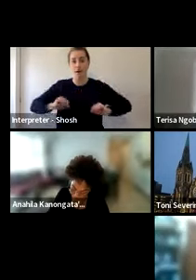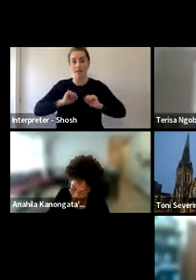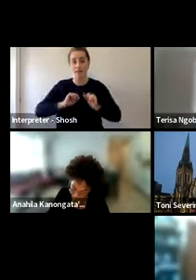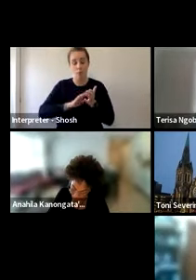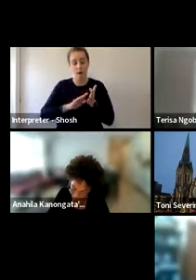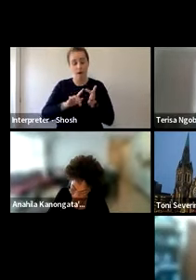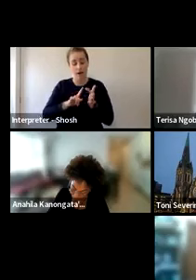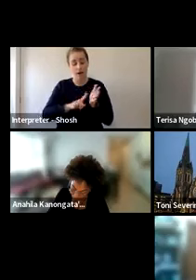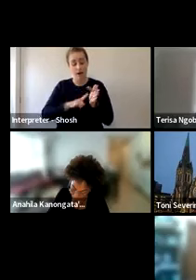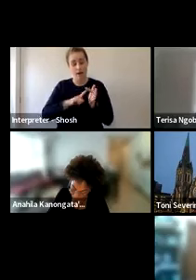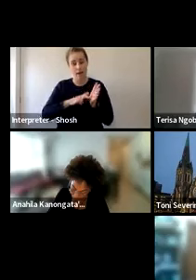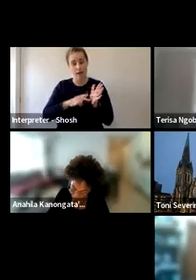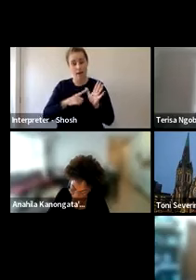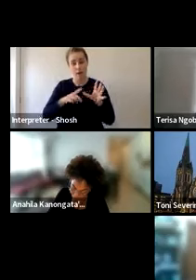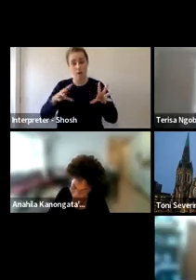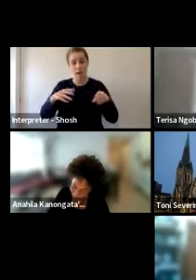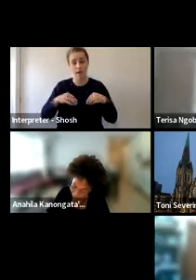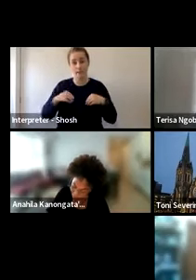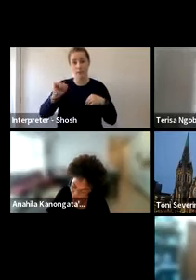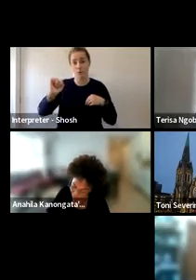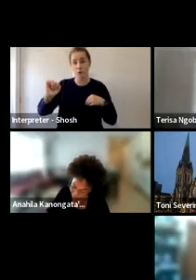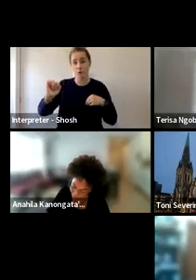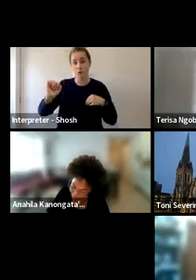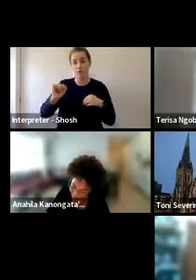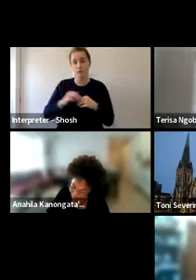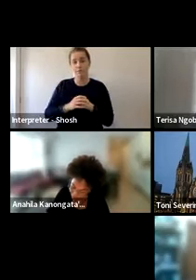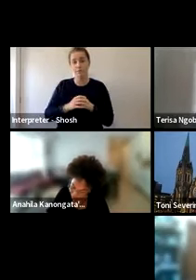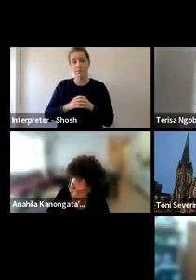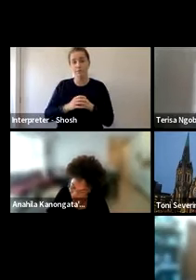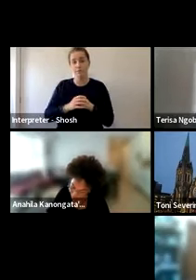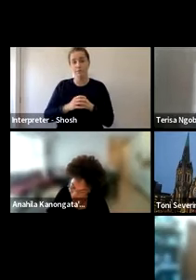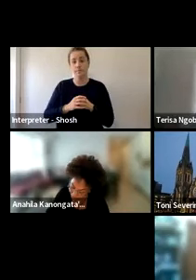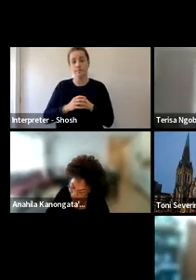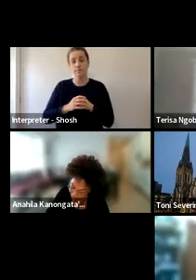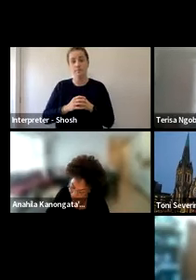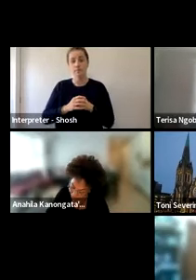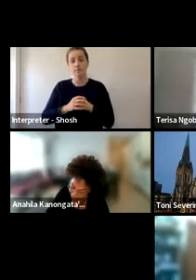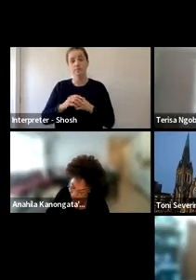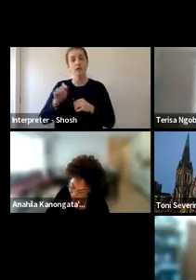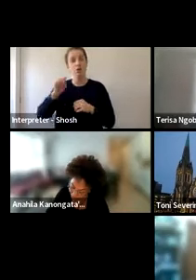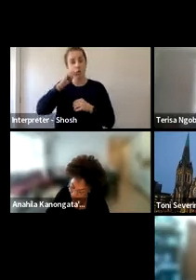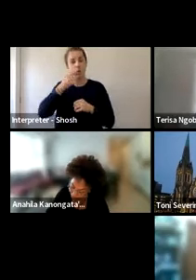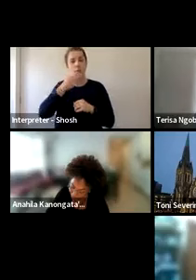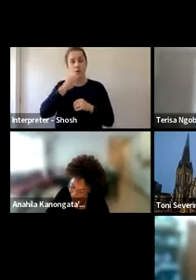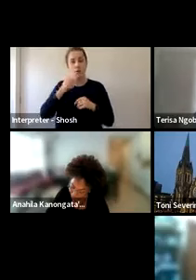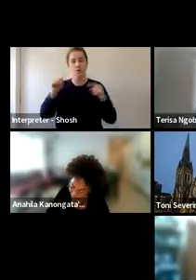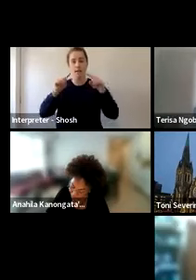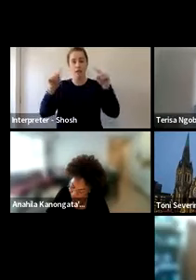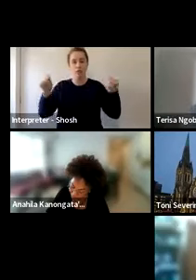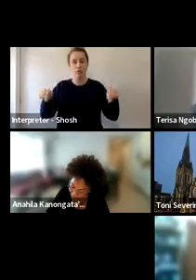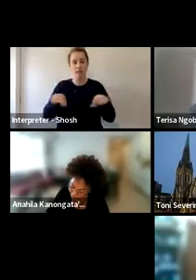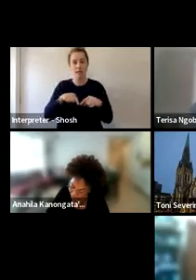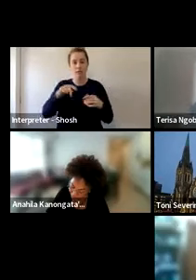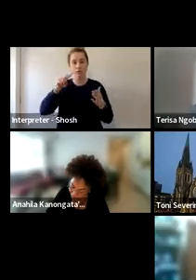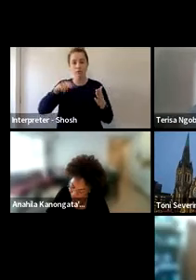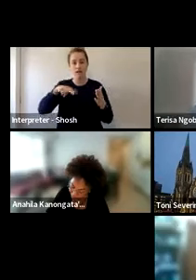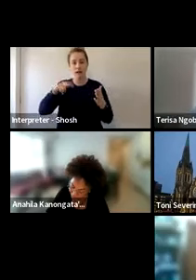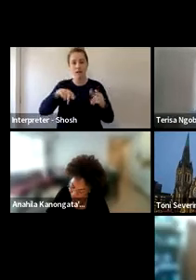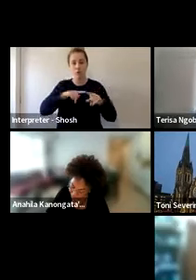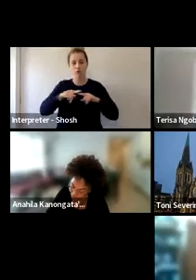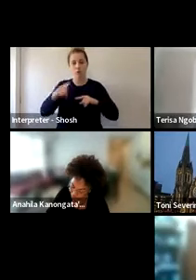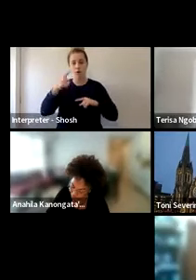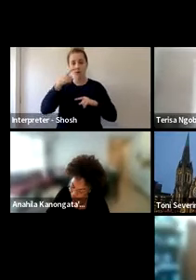to accept her. Yes, she'll be using a screen reader, so she'll just be trying to find the button, I'm